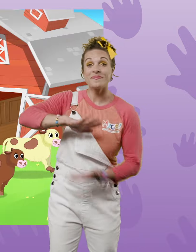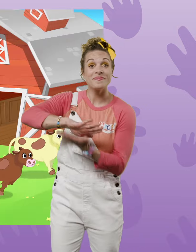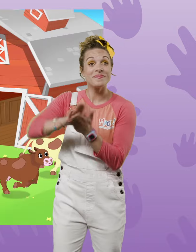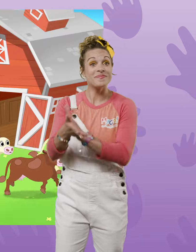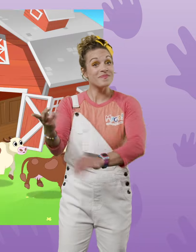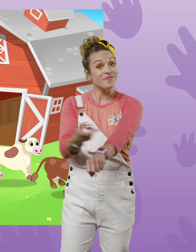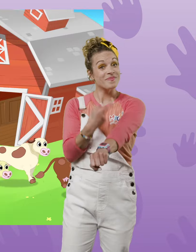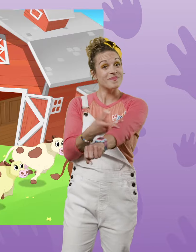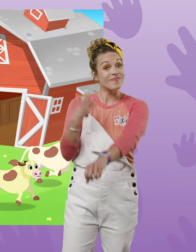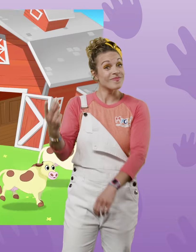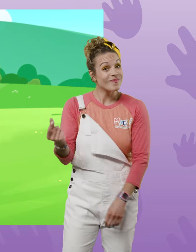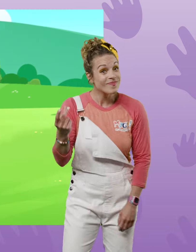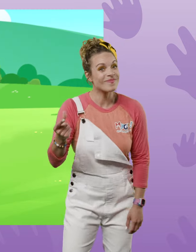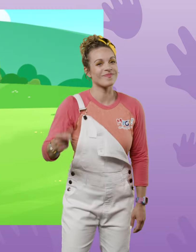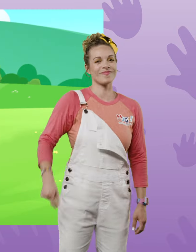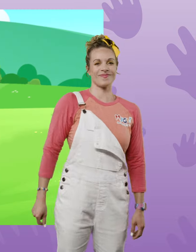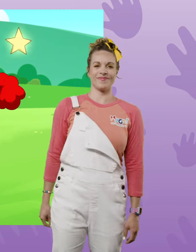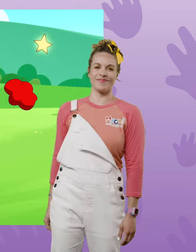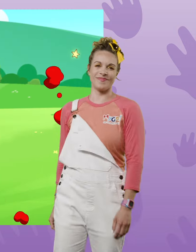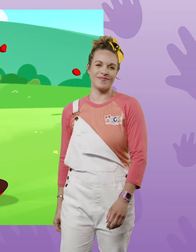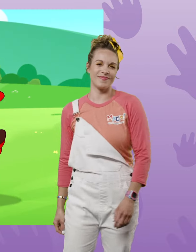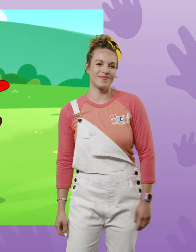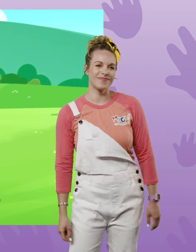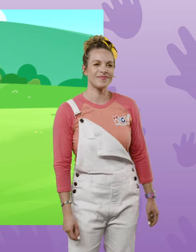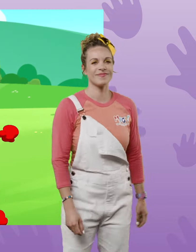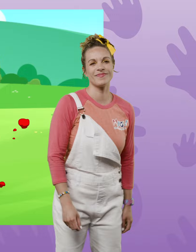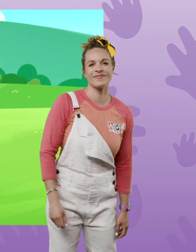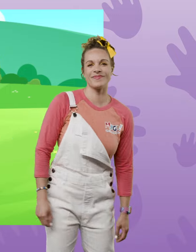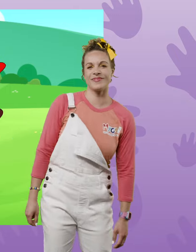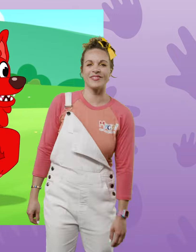Morphle, morph into a sheepdog.